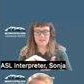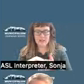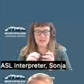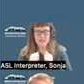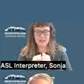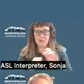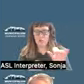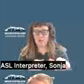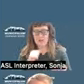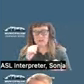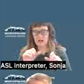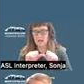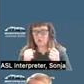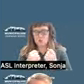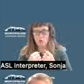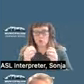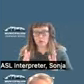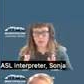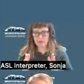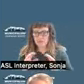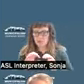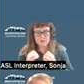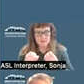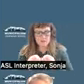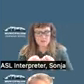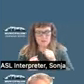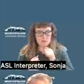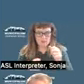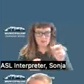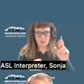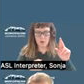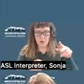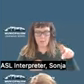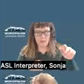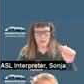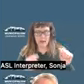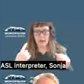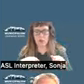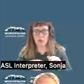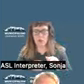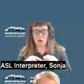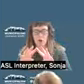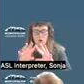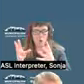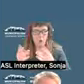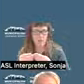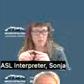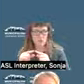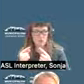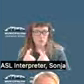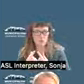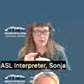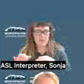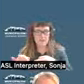organization and unlike the RPA it is a coalition group and we'll go into that